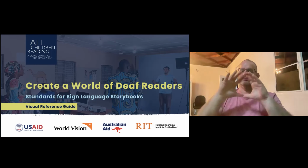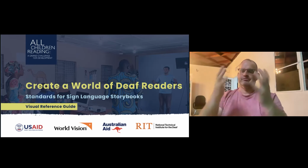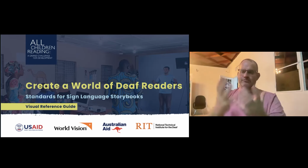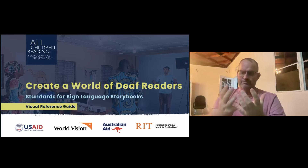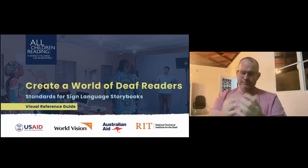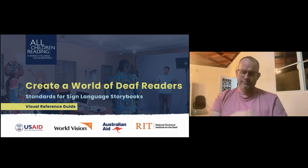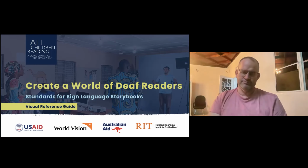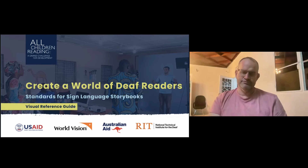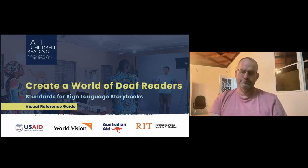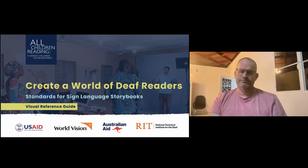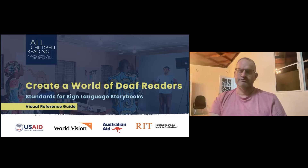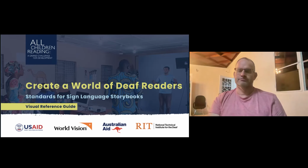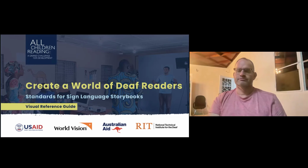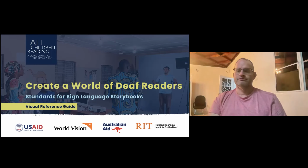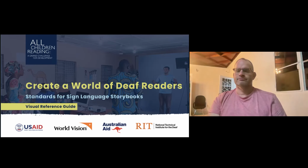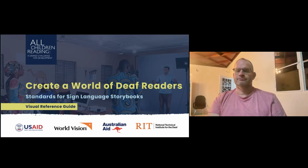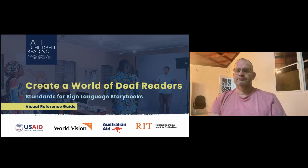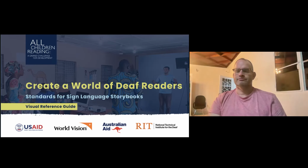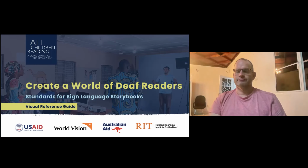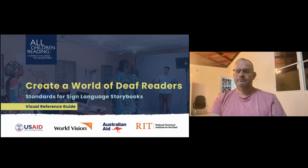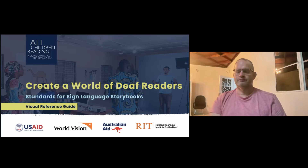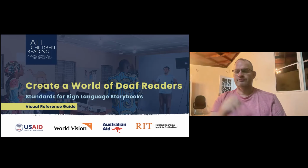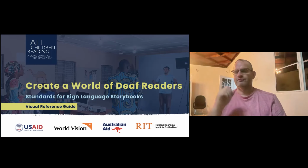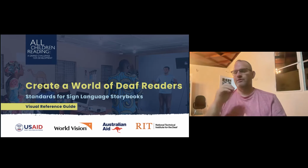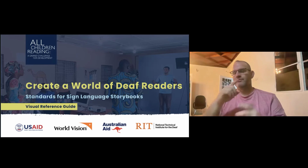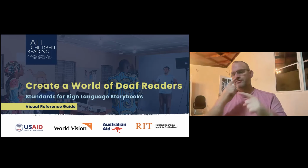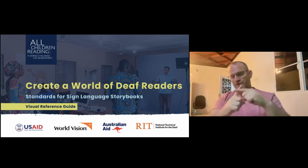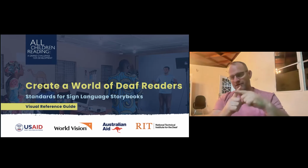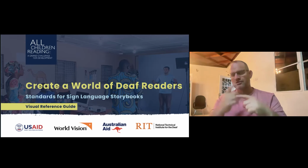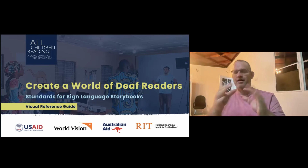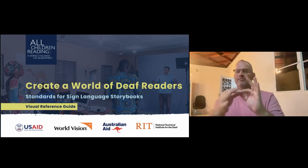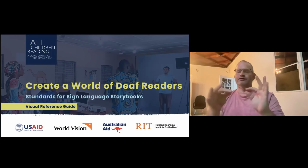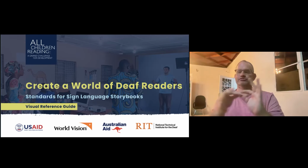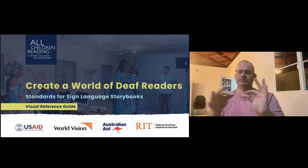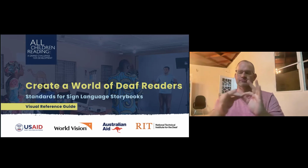was done to increase the accessibility for a global population.